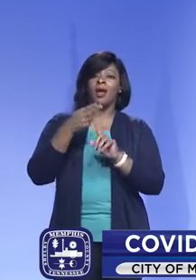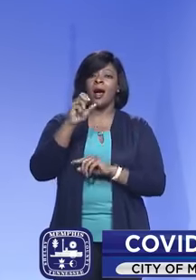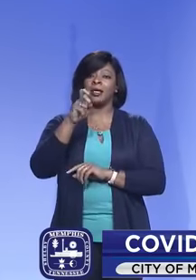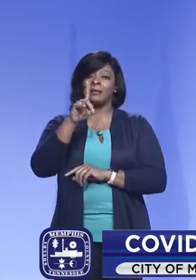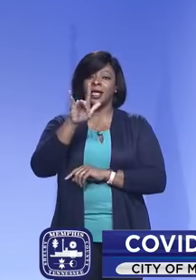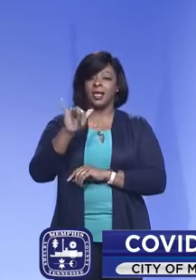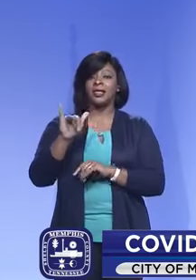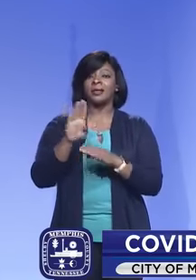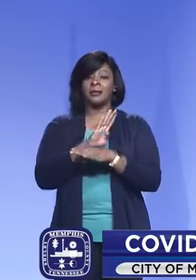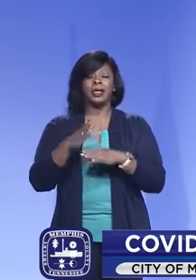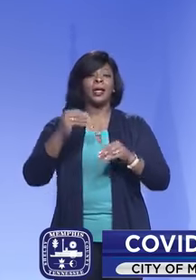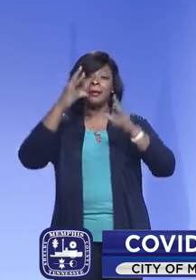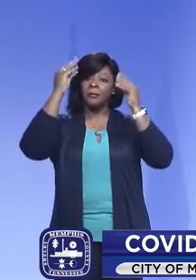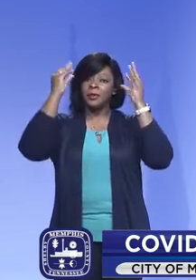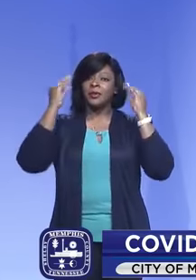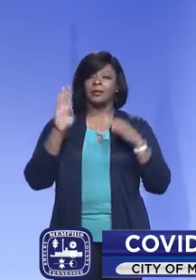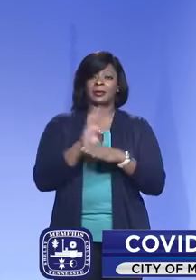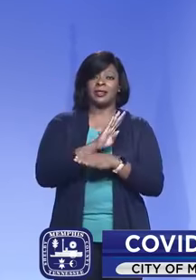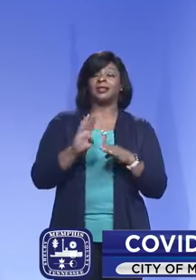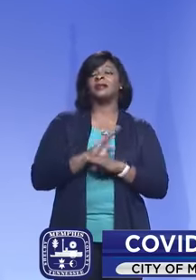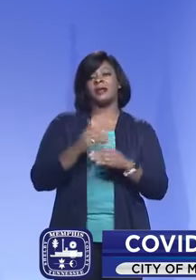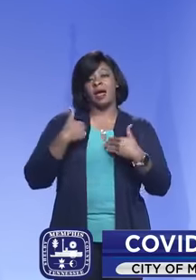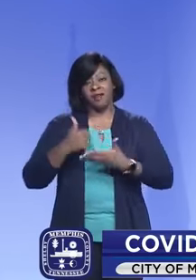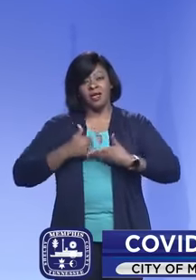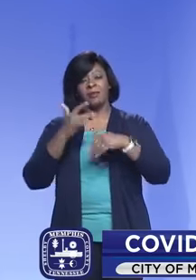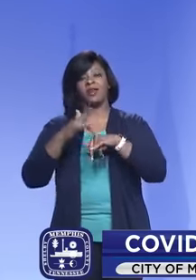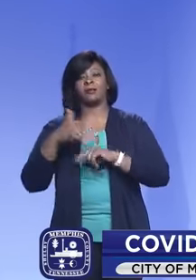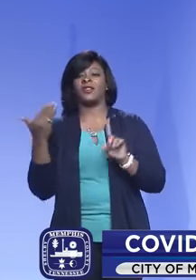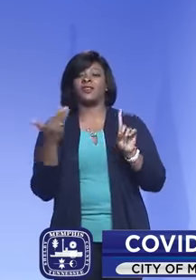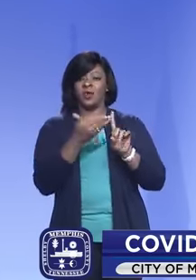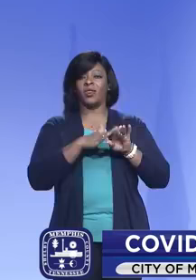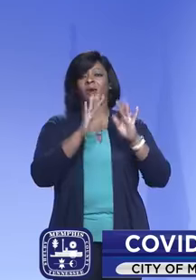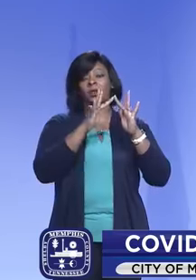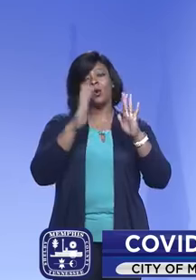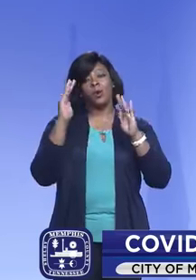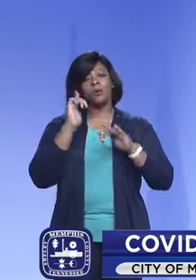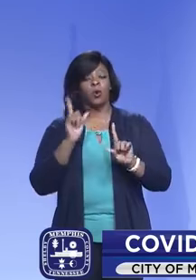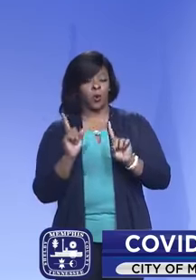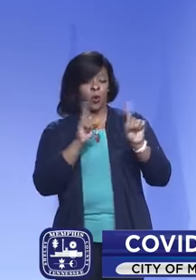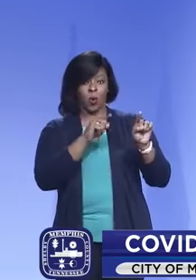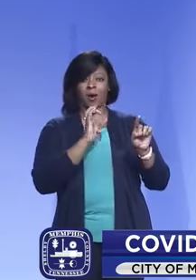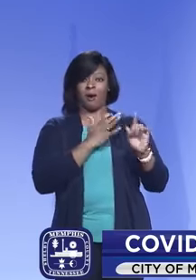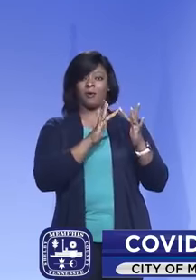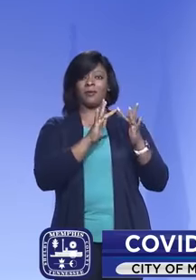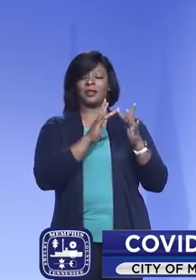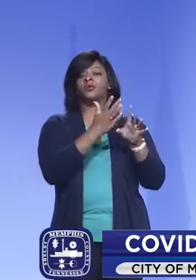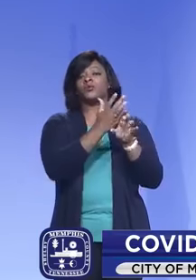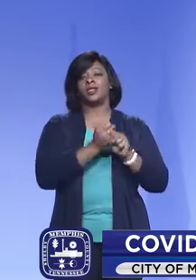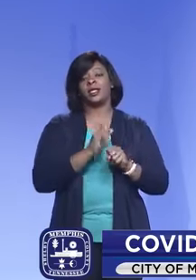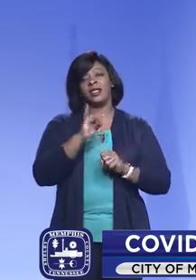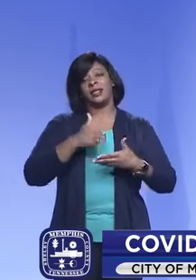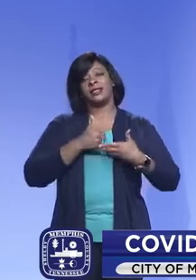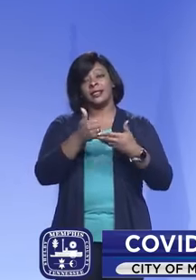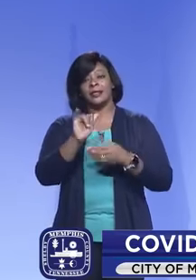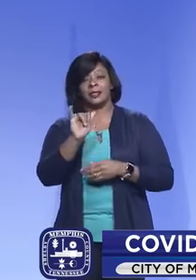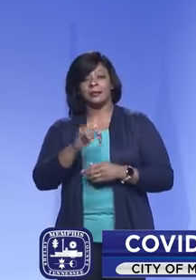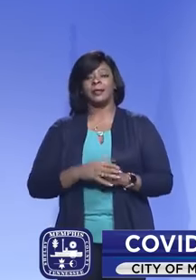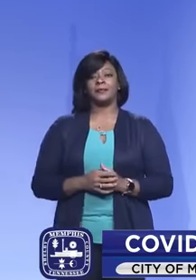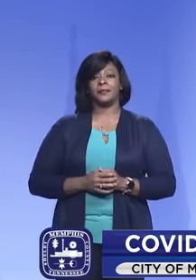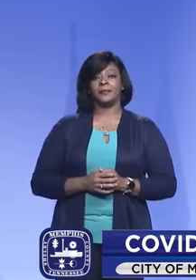and people in the beauty industry. There is help available for you, and we hope that you would go there and receive some of those